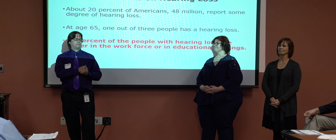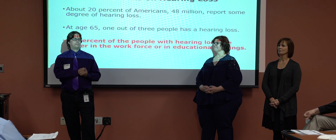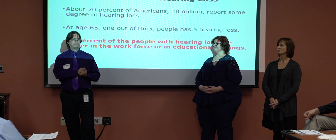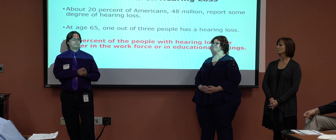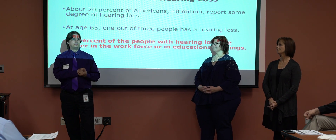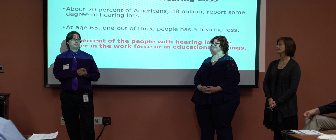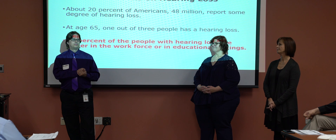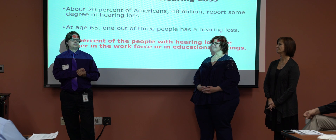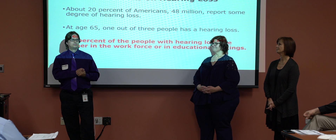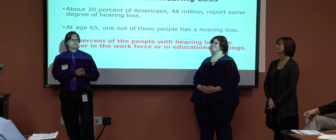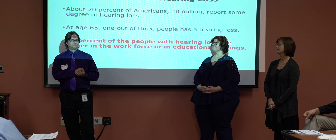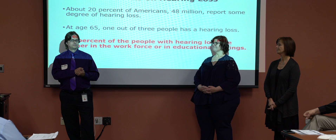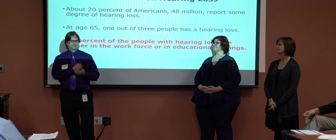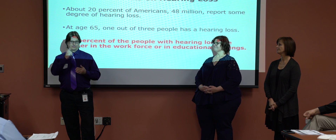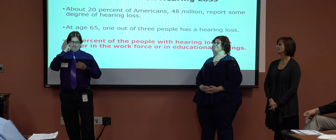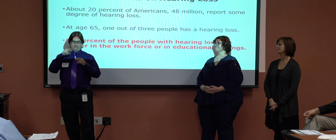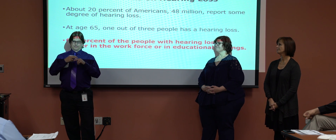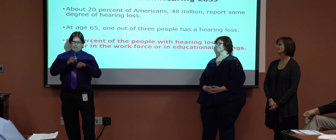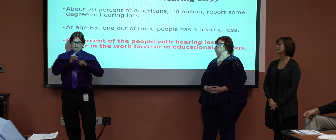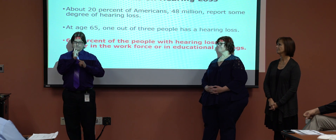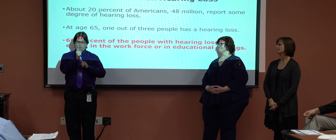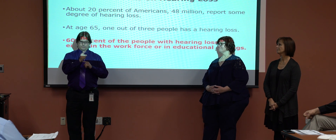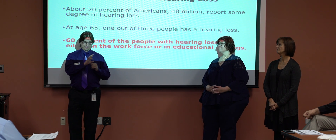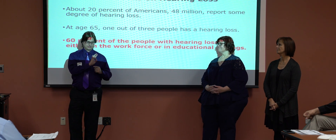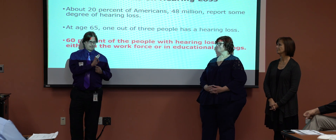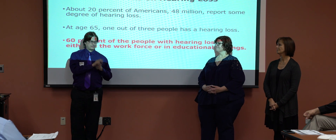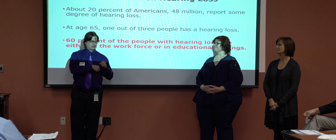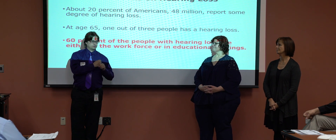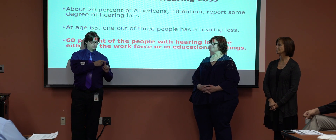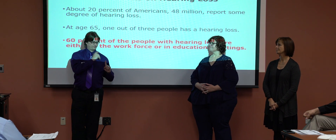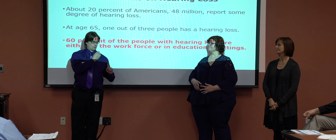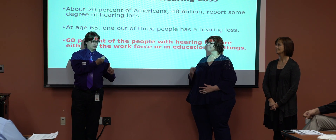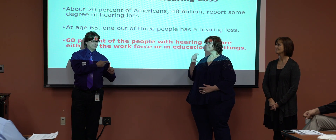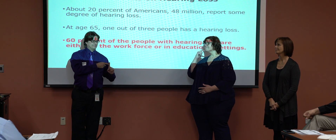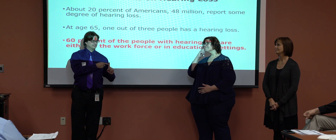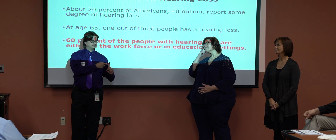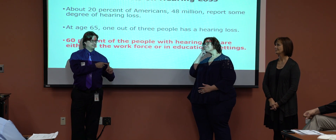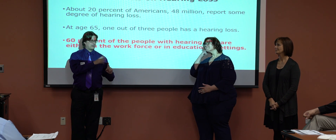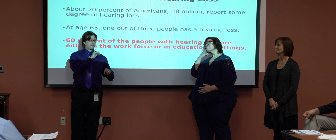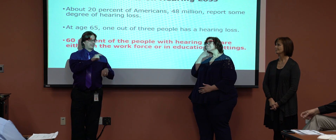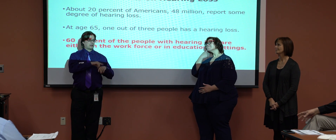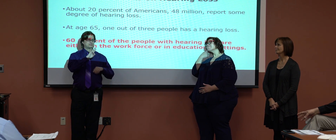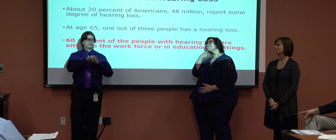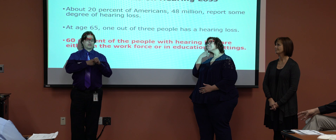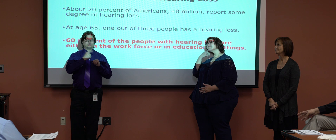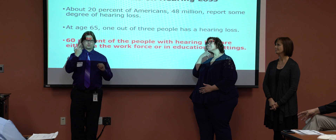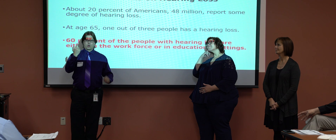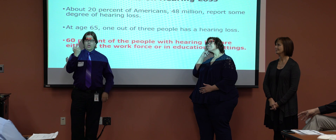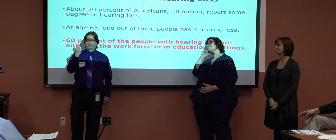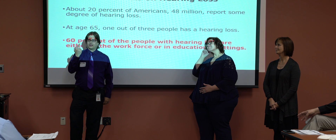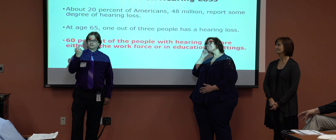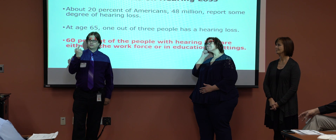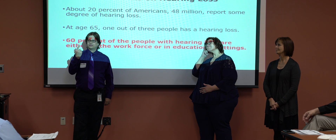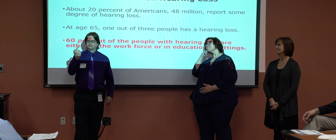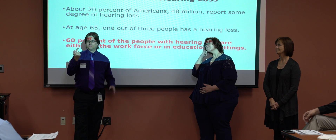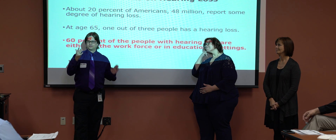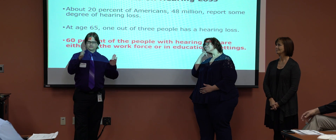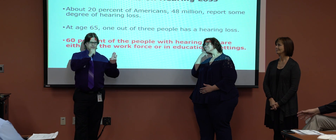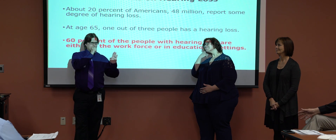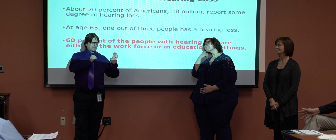people who have some sort of hearing loss. So think about that. 7 years, and let's say it happened at 14 years